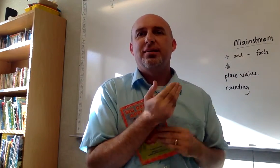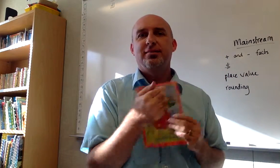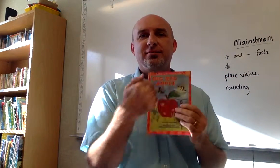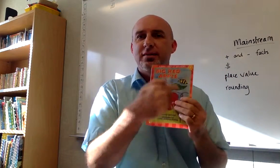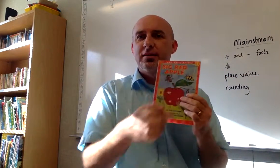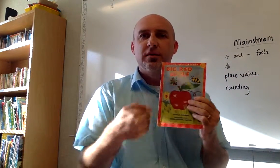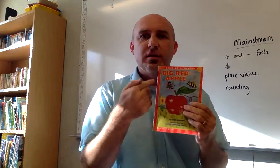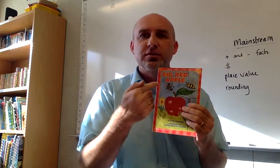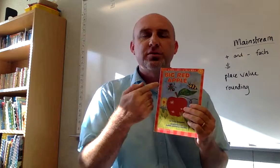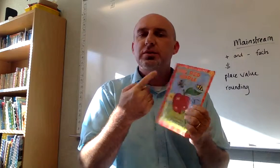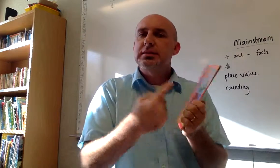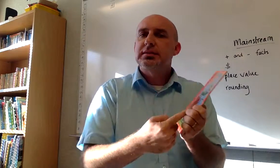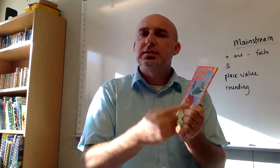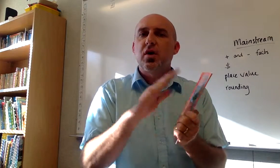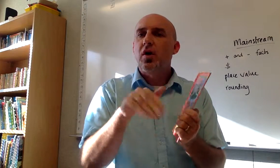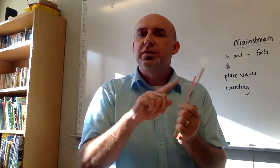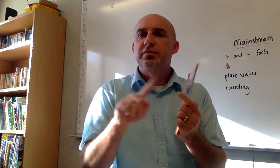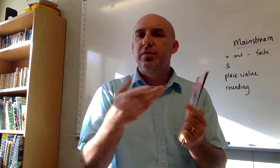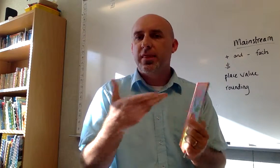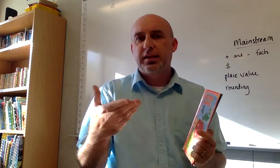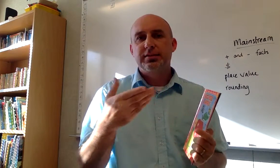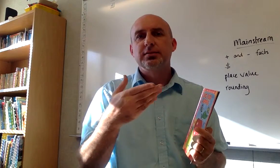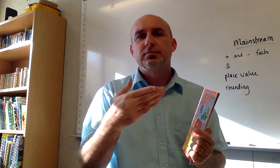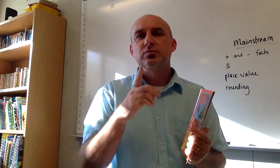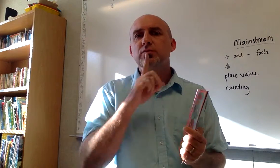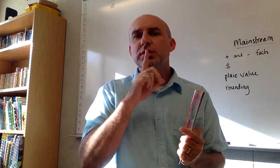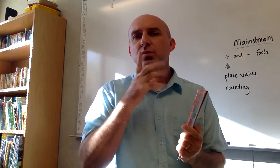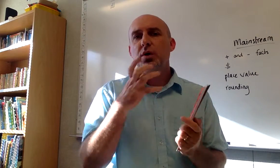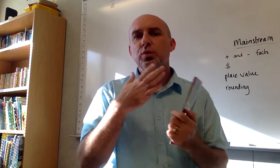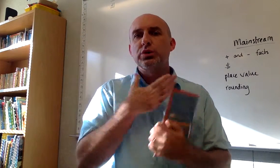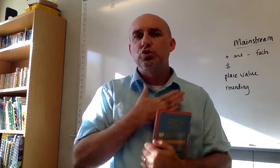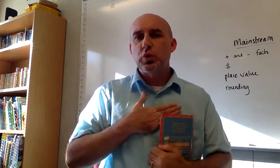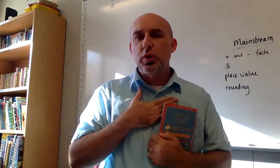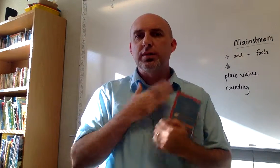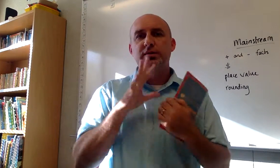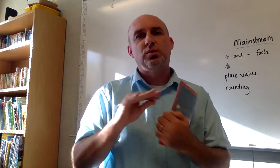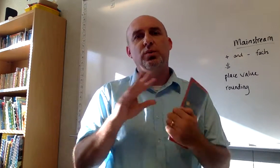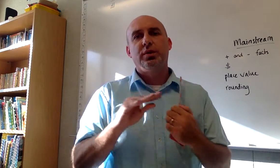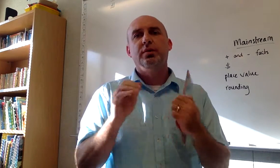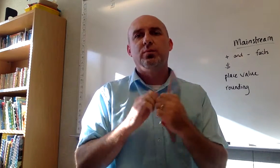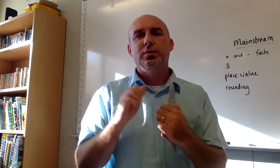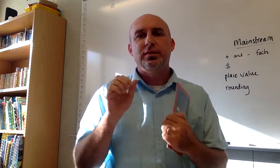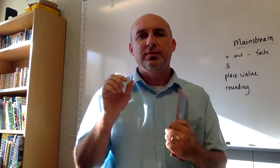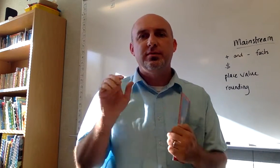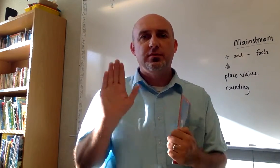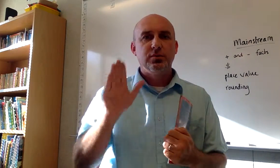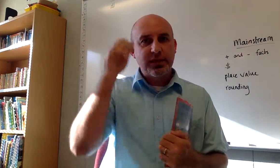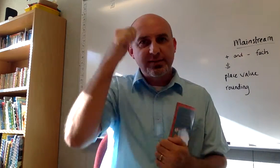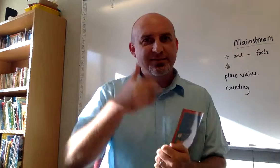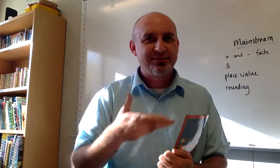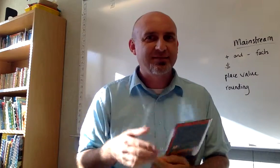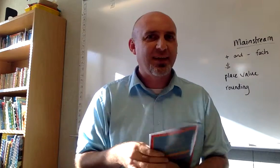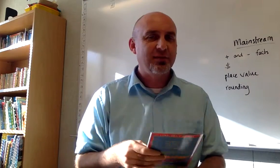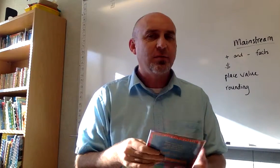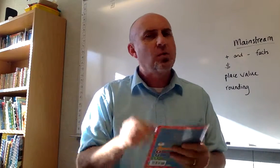and you can discuss all the different things. You really want to enjoy the story with your son, okay, or